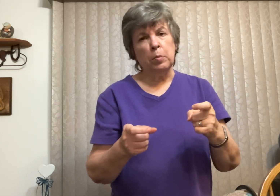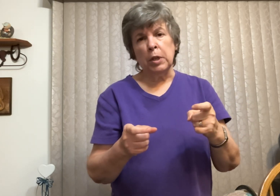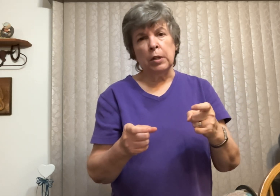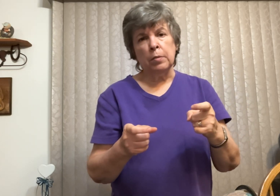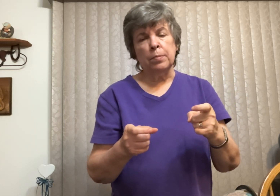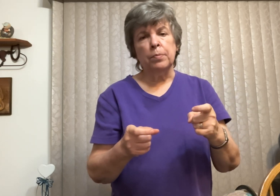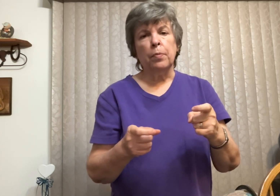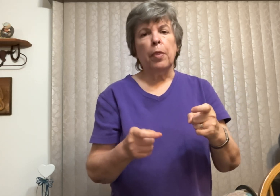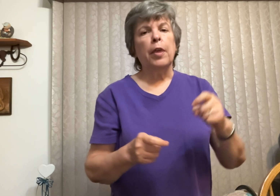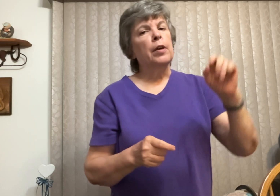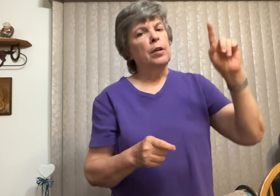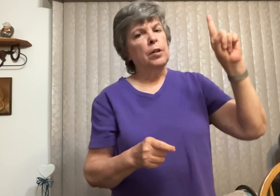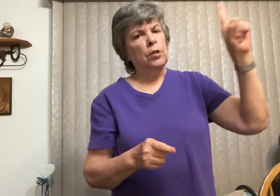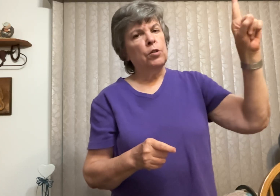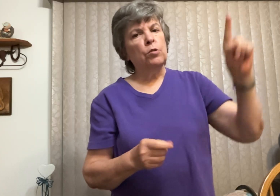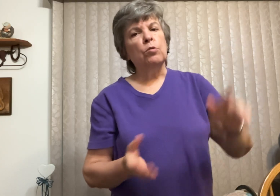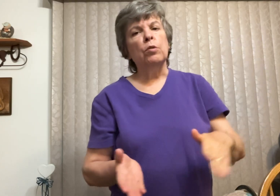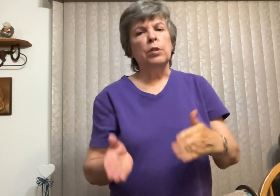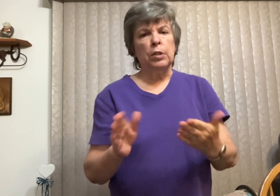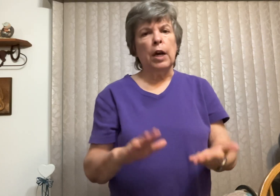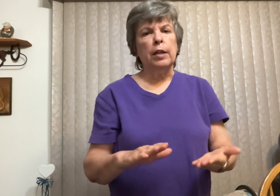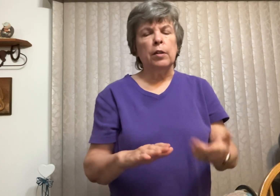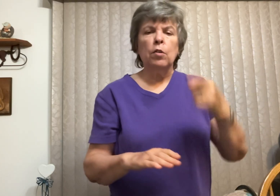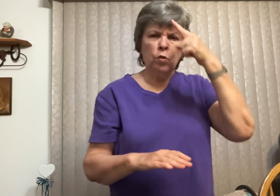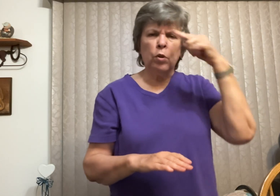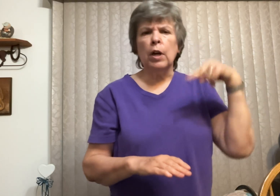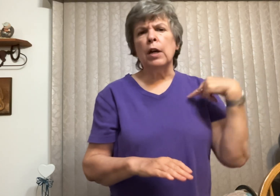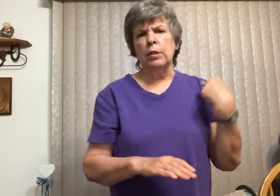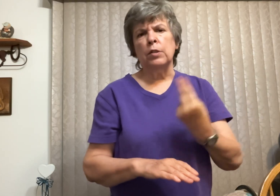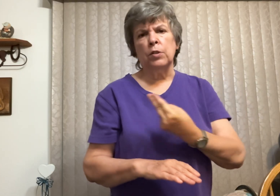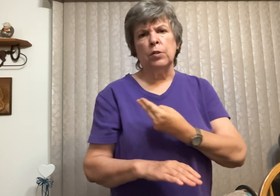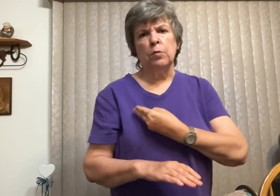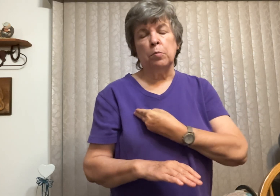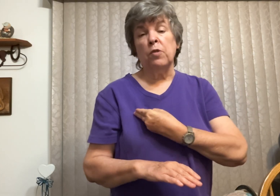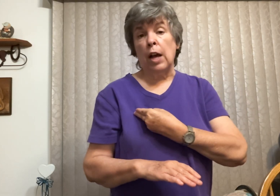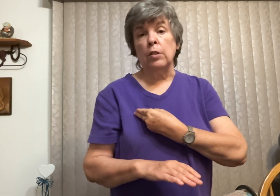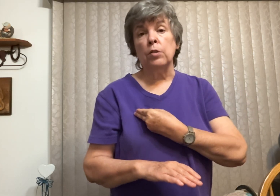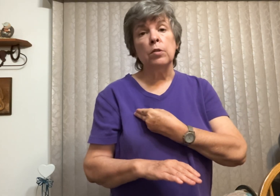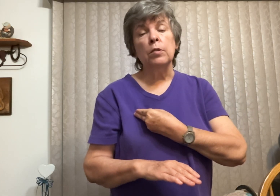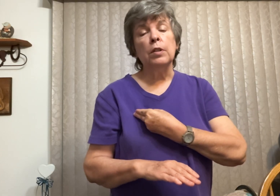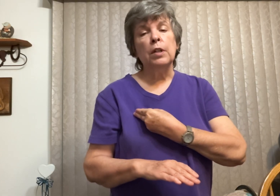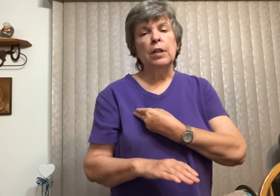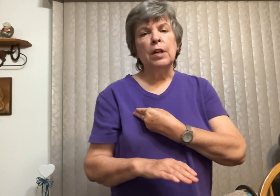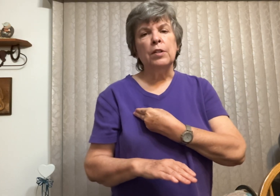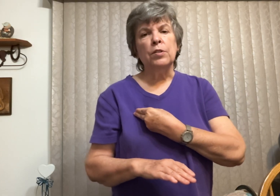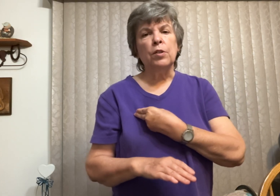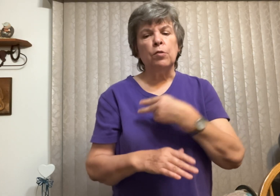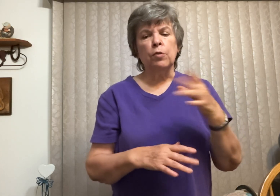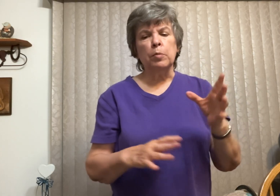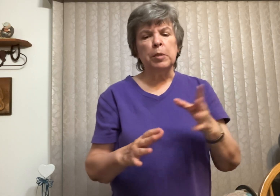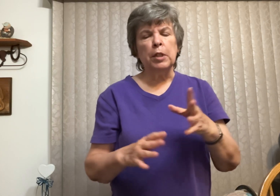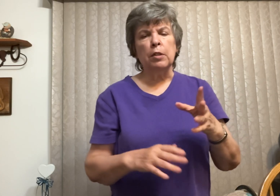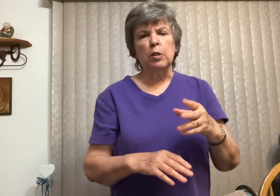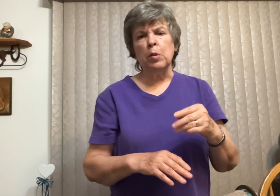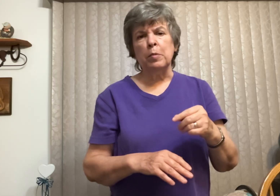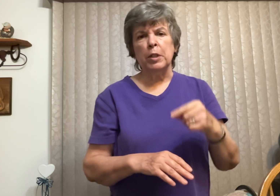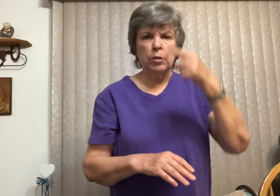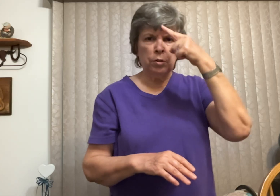pick. You died. For us is faster, and so for a beginner it's probably easier to